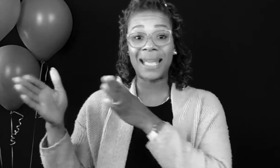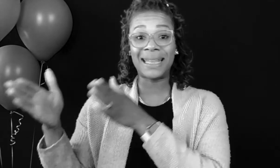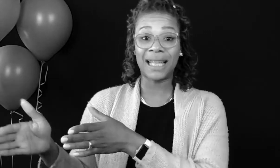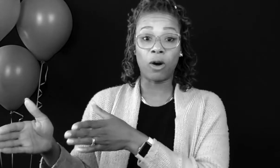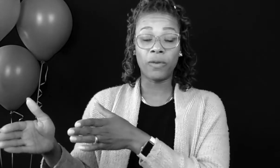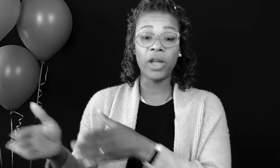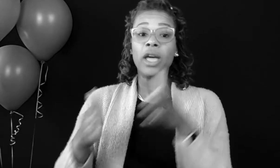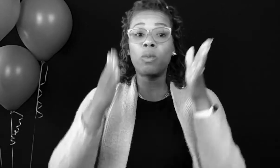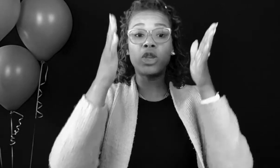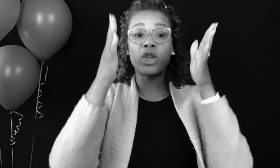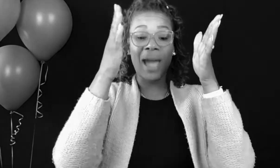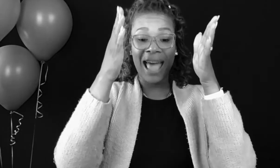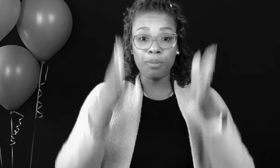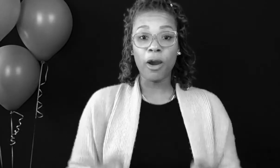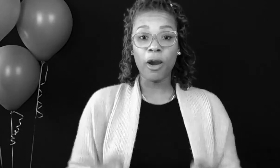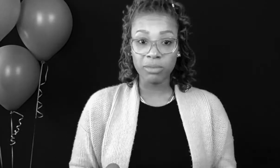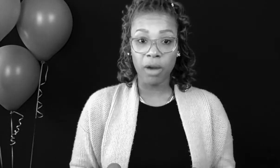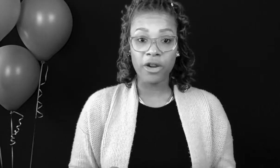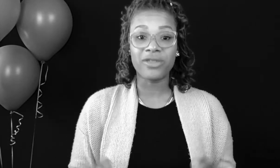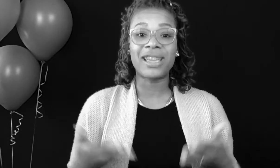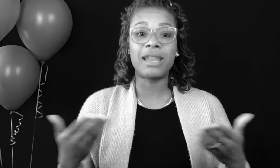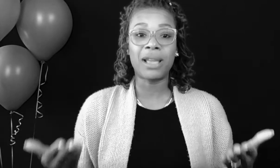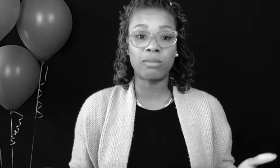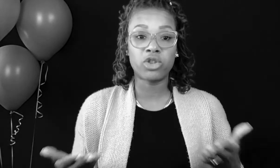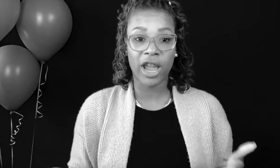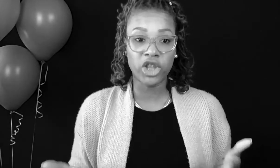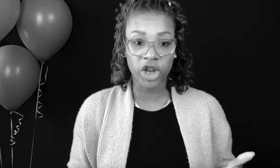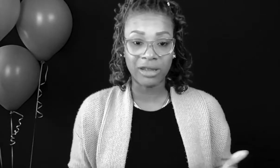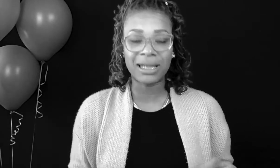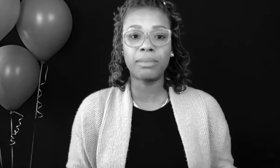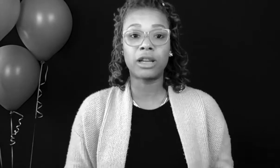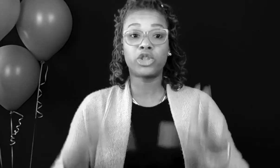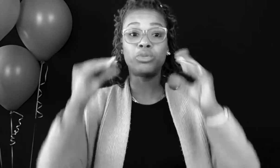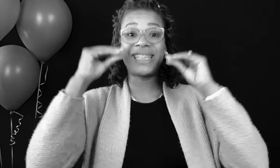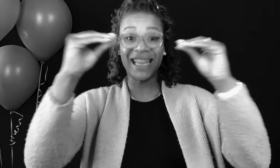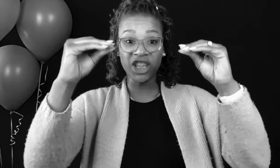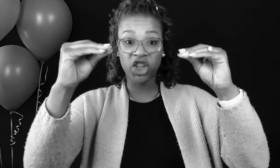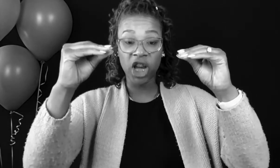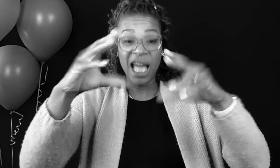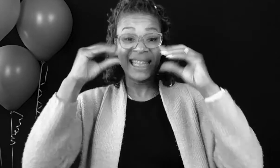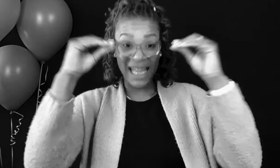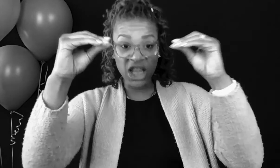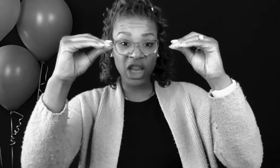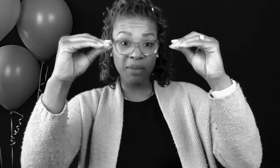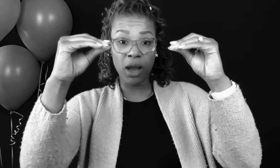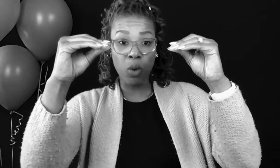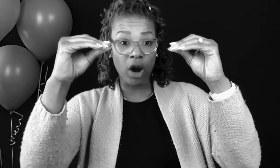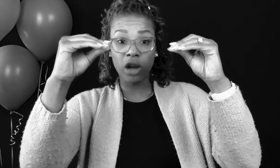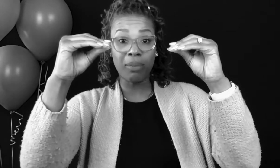itself. When you add the person marker, then it becomes stranger. Similar to teach. Teach can be a word all by